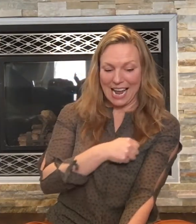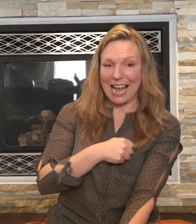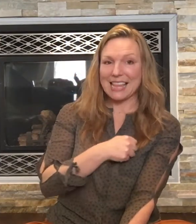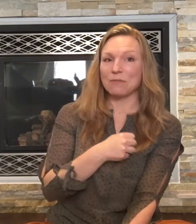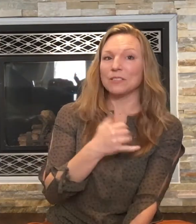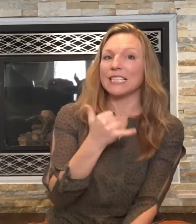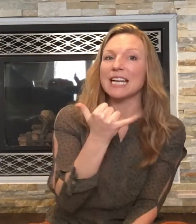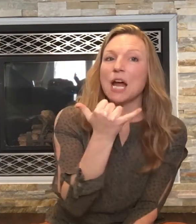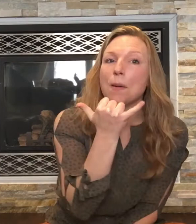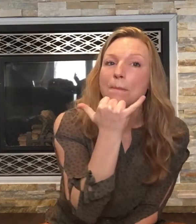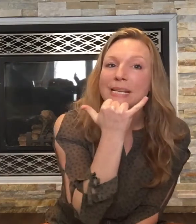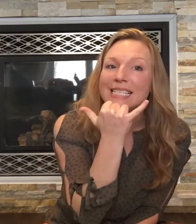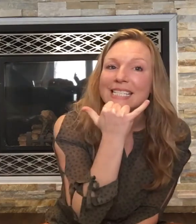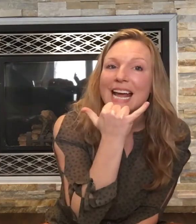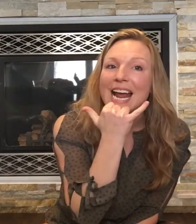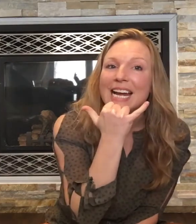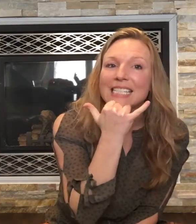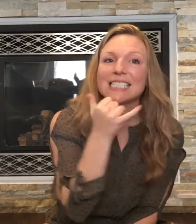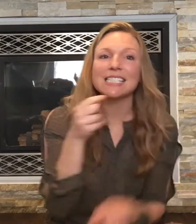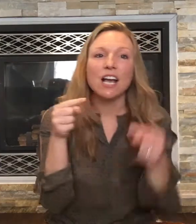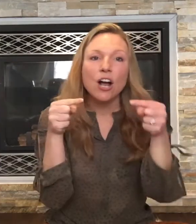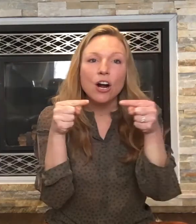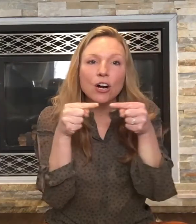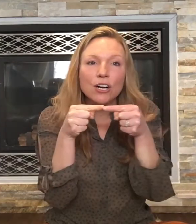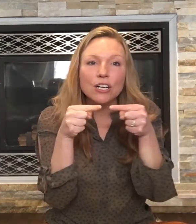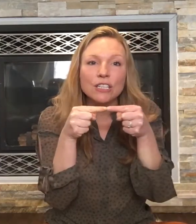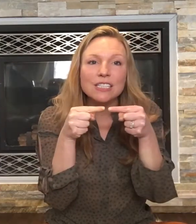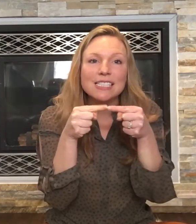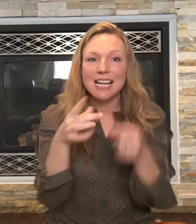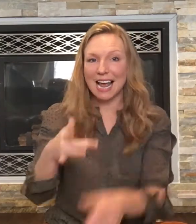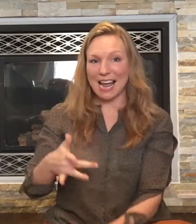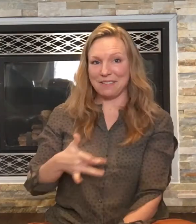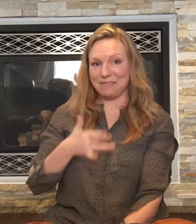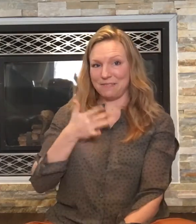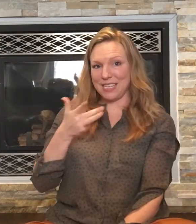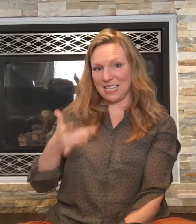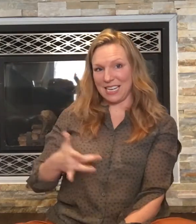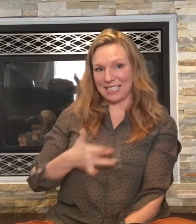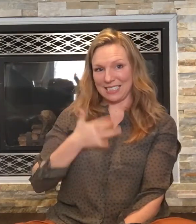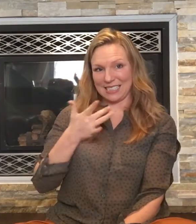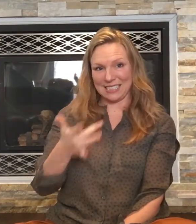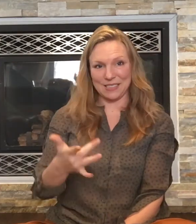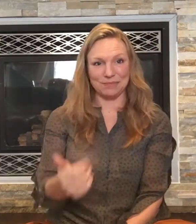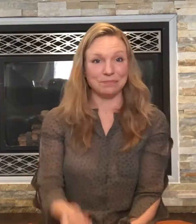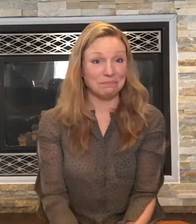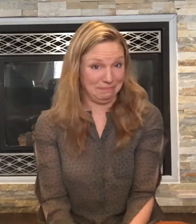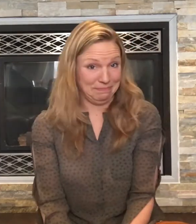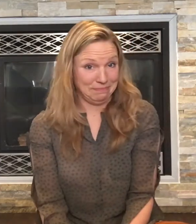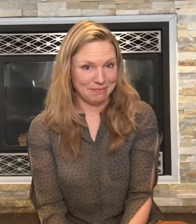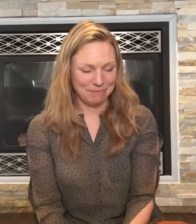and then we'll need mistakes, hurt, and feelings.